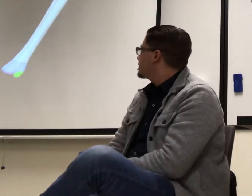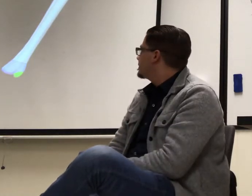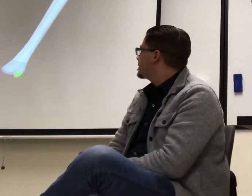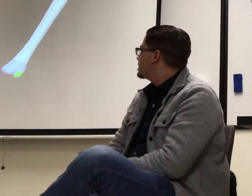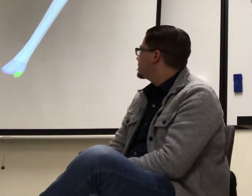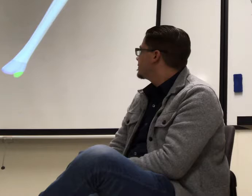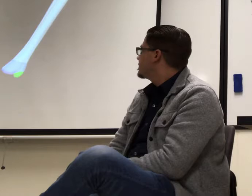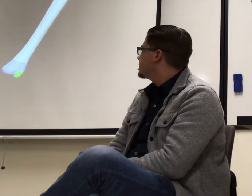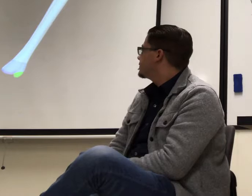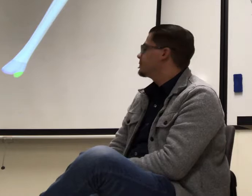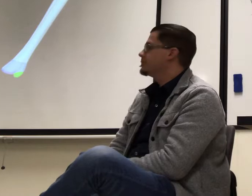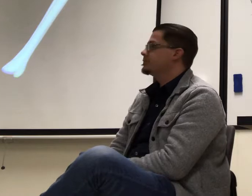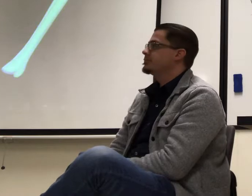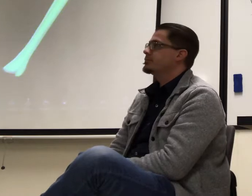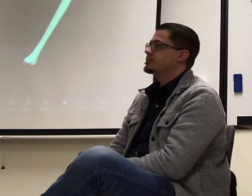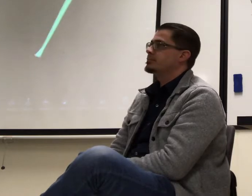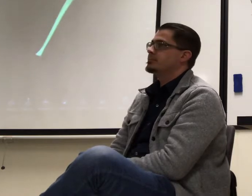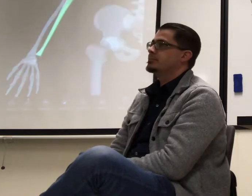Okay.